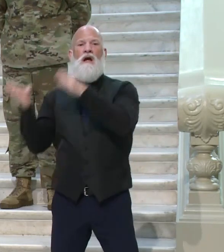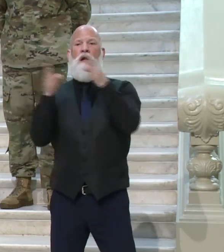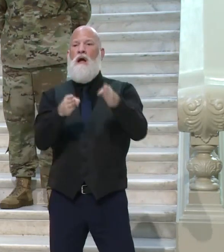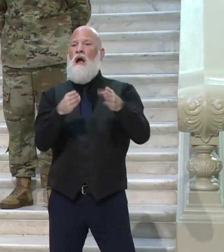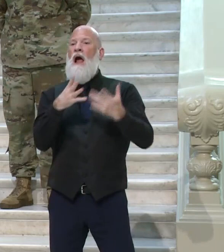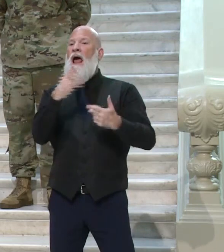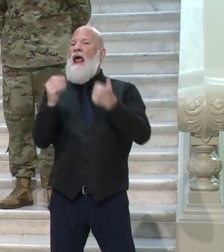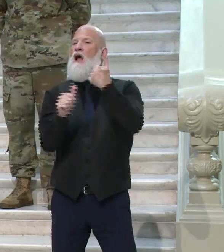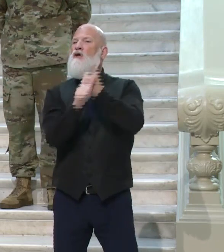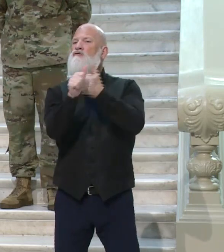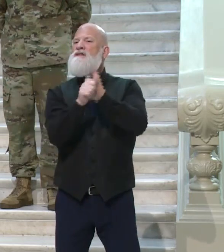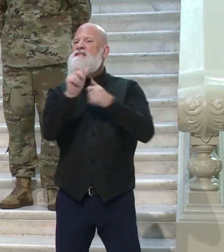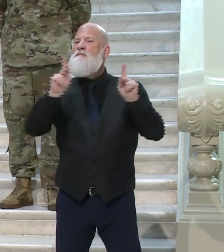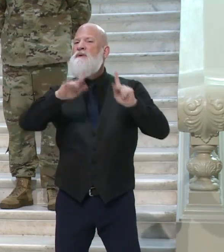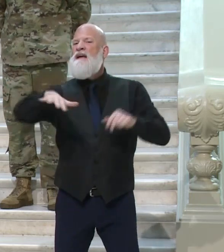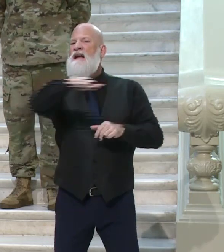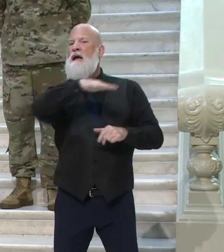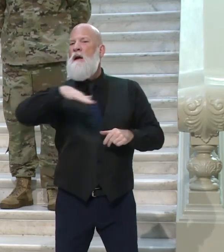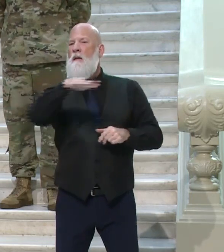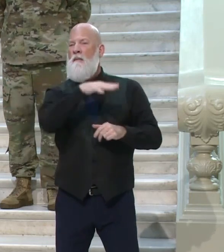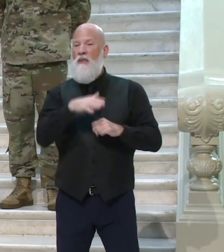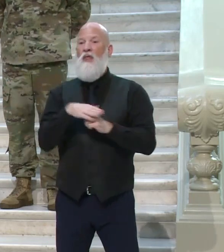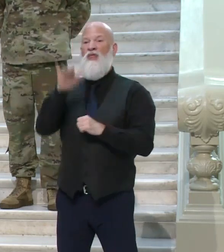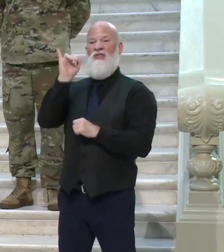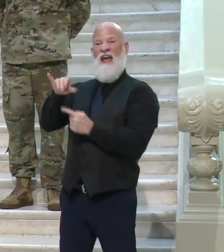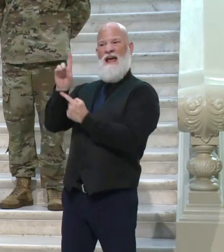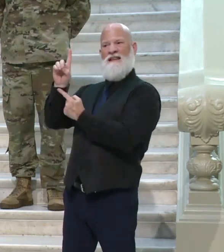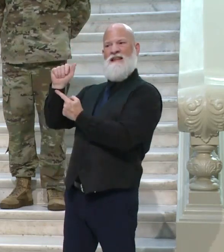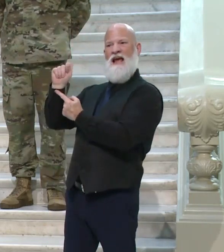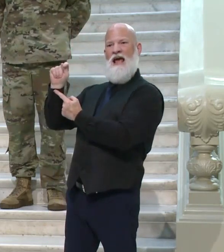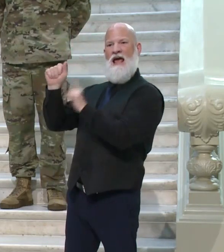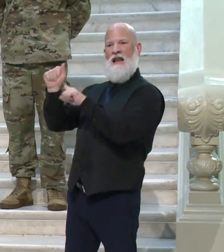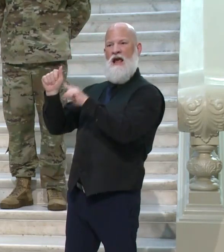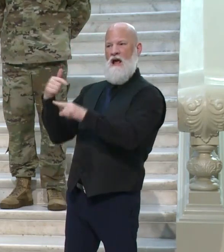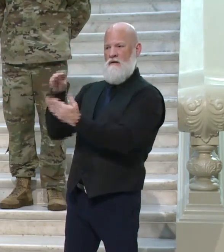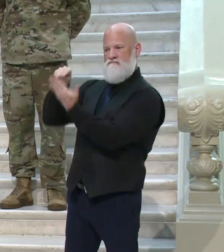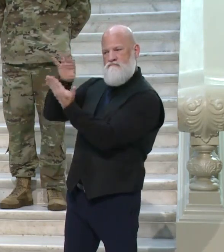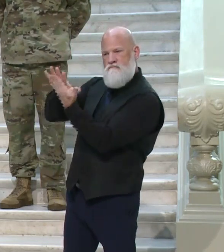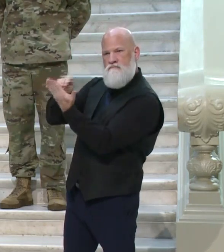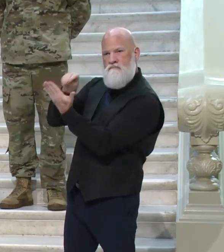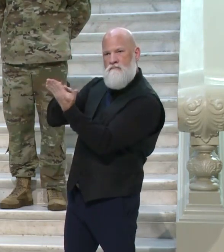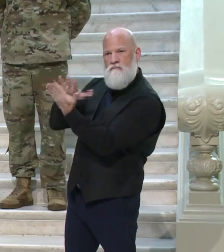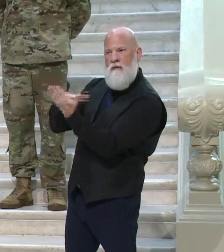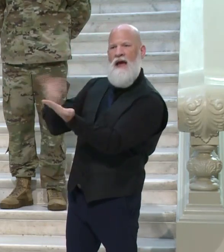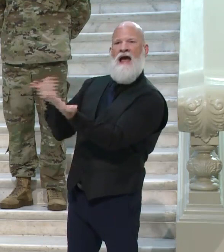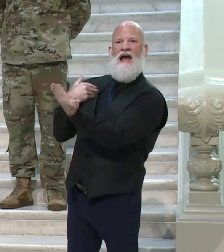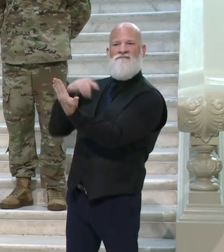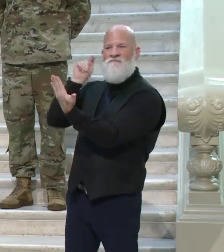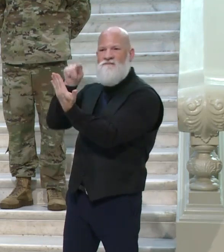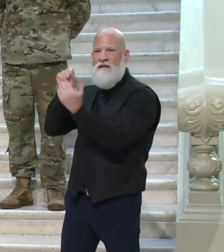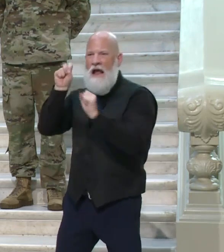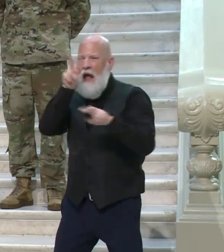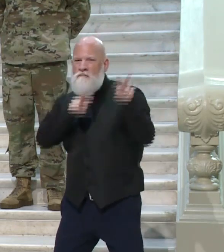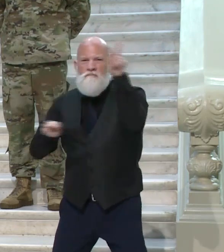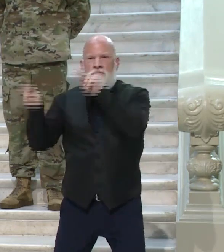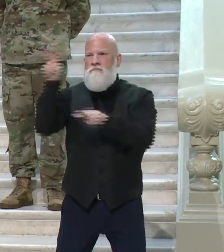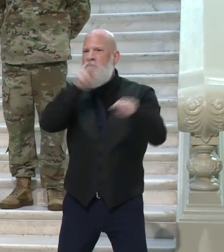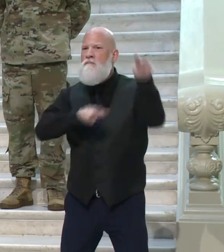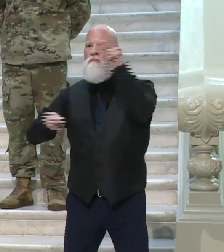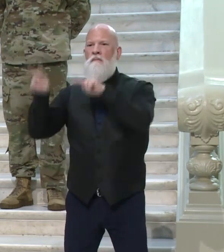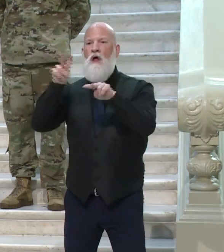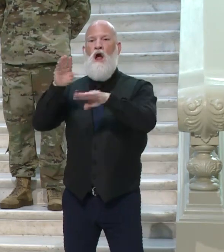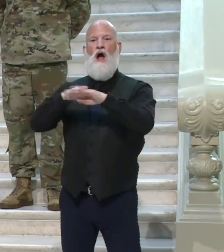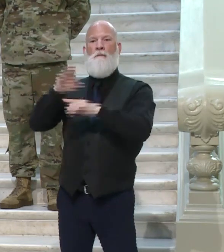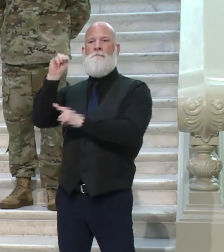is presented in multiple formats, including an interactive map where users can hover to see key statistics such